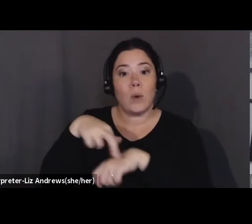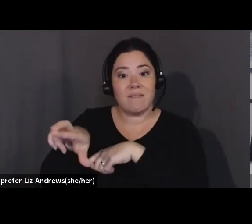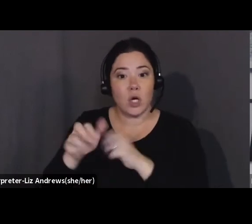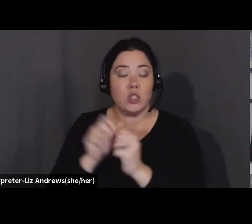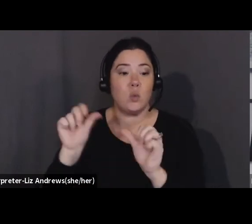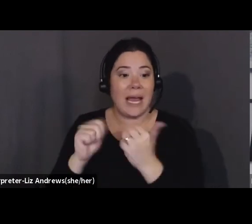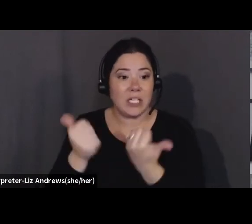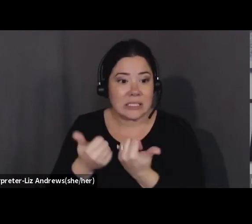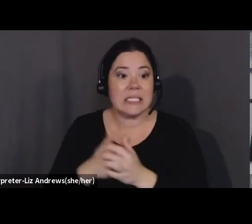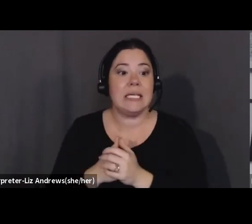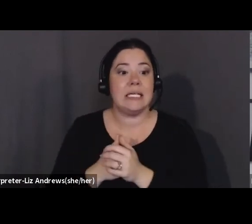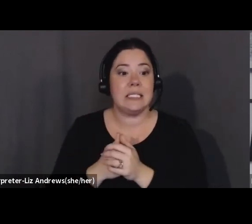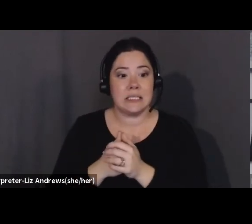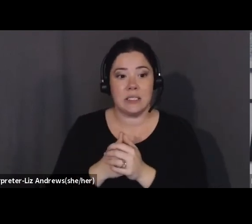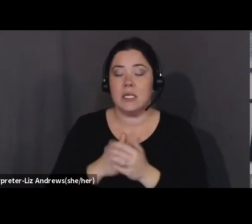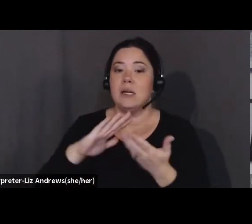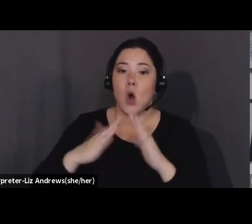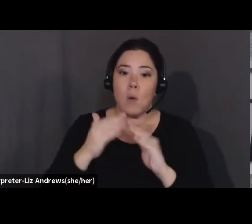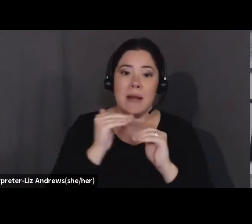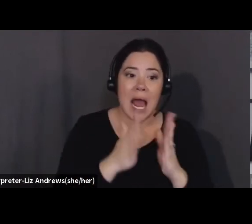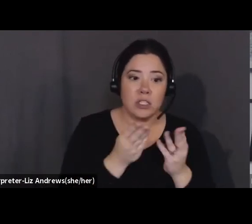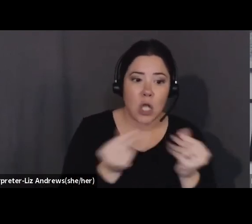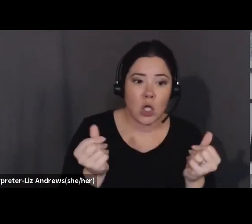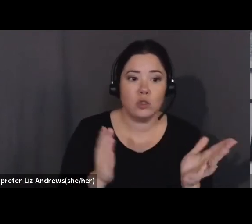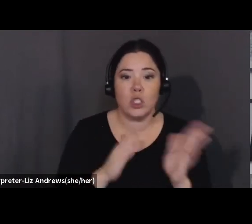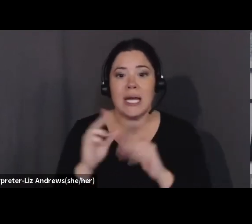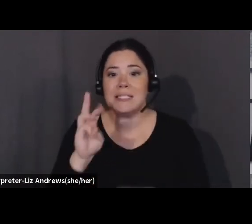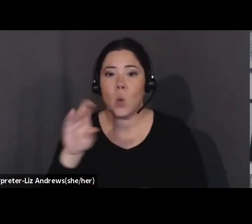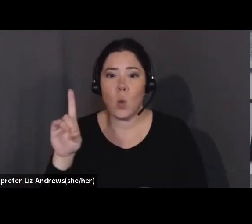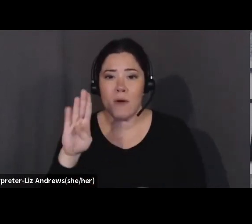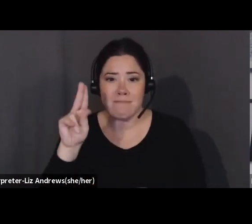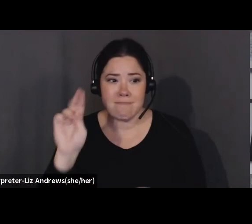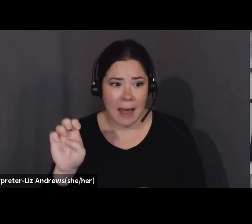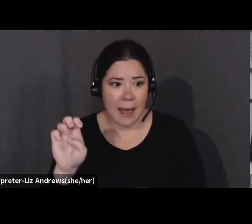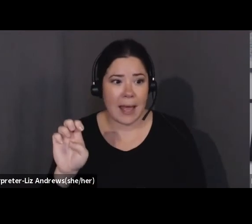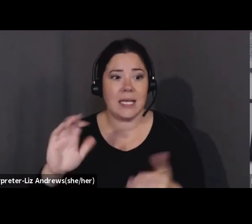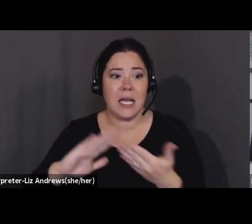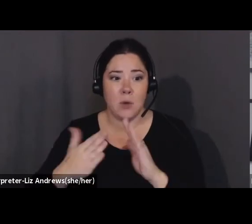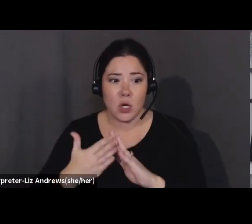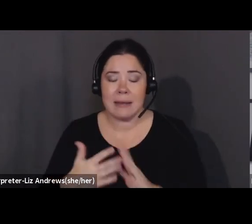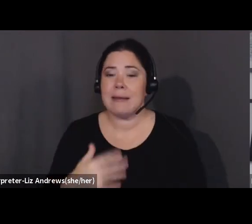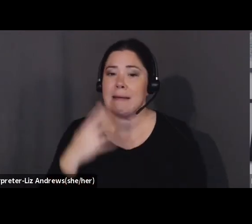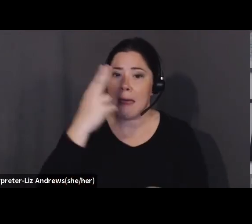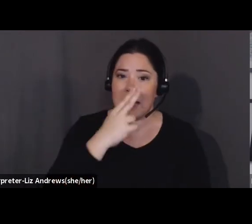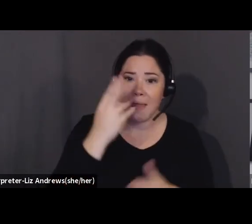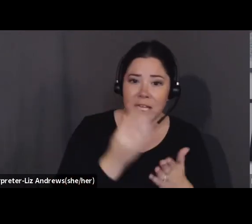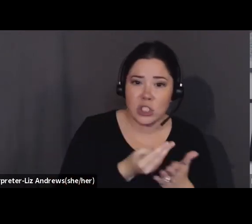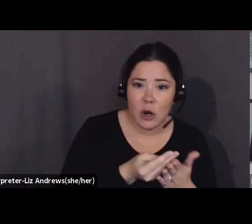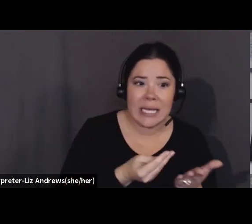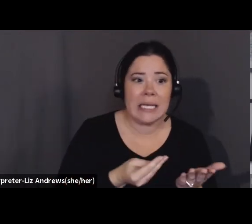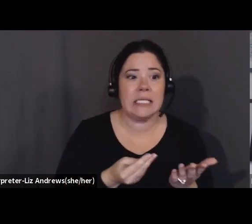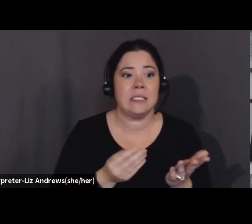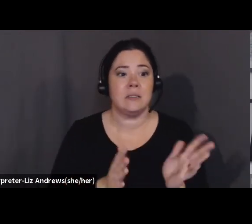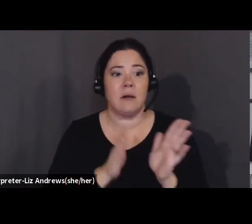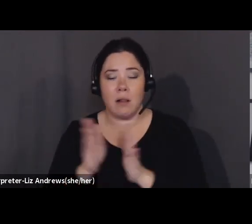Woodbine Community, Catholic Charities, and Salvation Army, who all have extensive housing programs. And then they also have